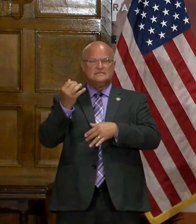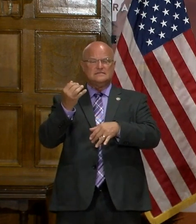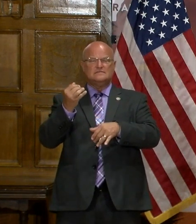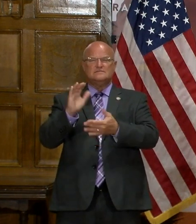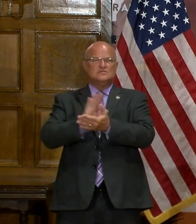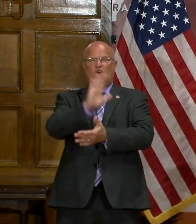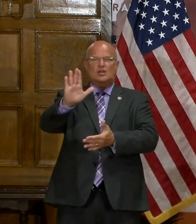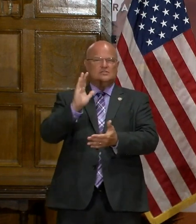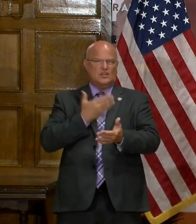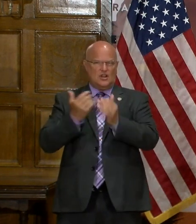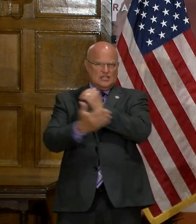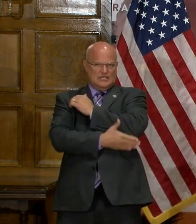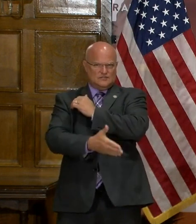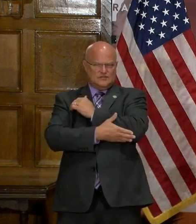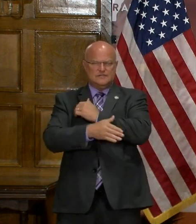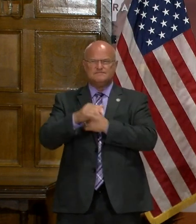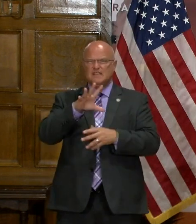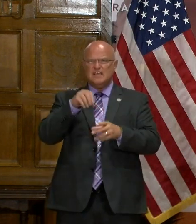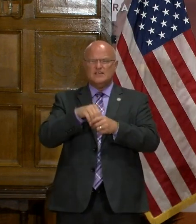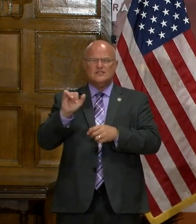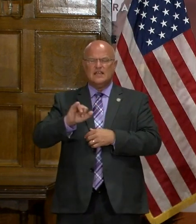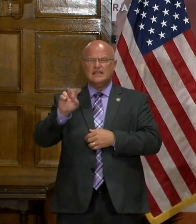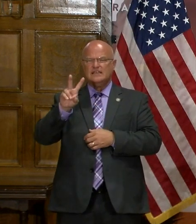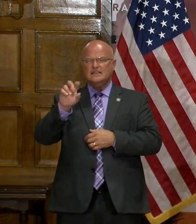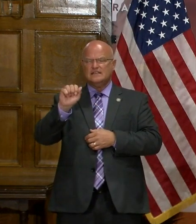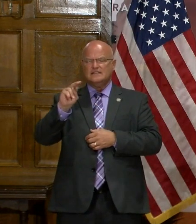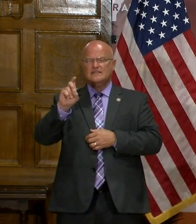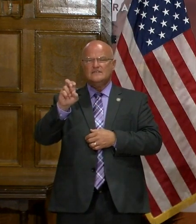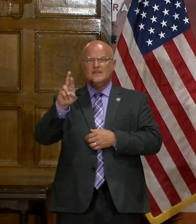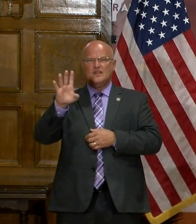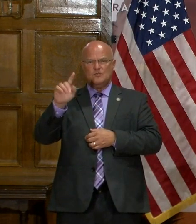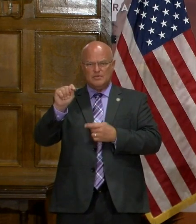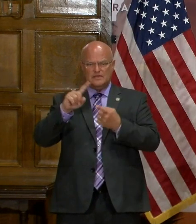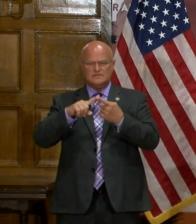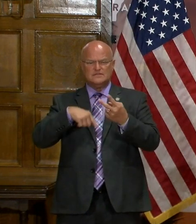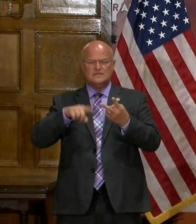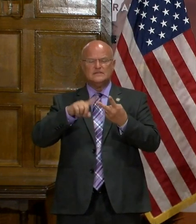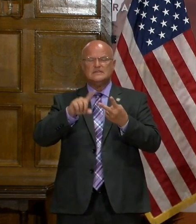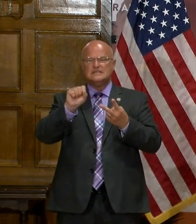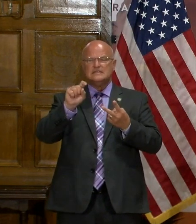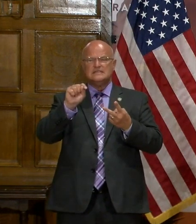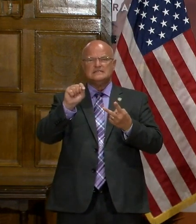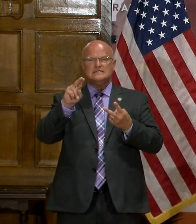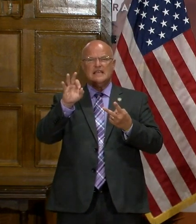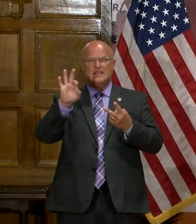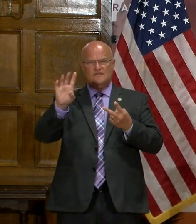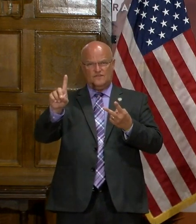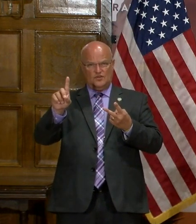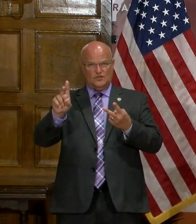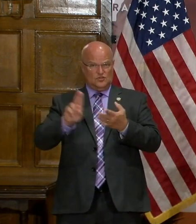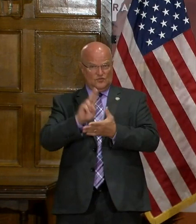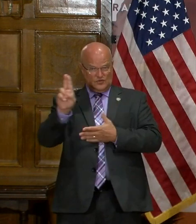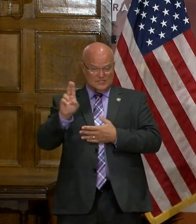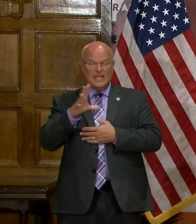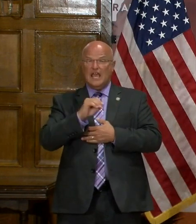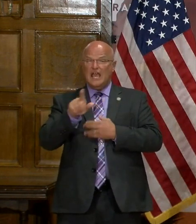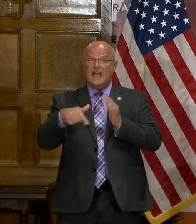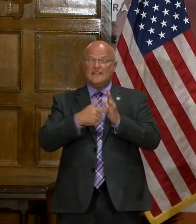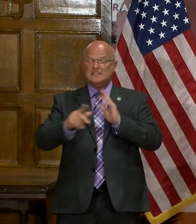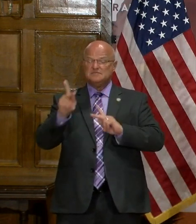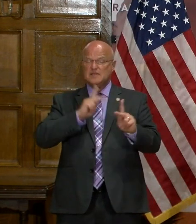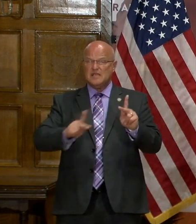in our country. They include Vanderbilt and Stanford University. These individuals are very well